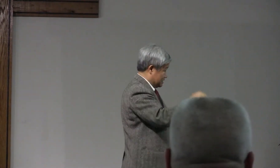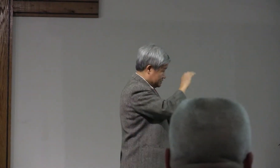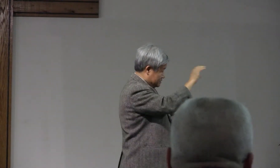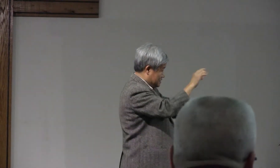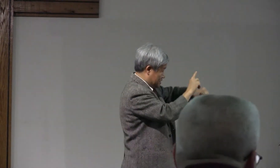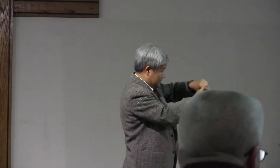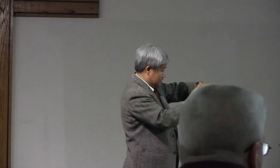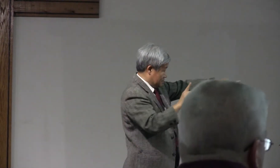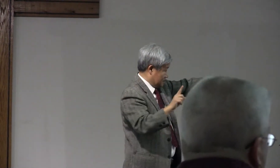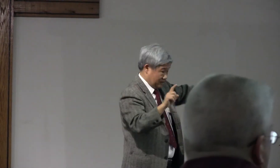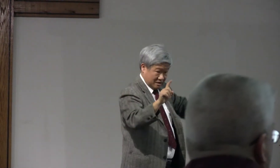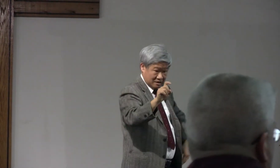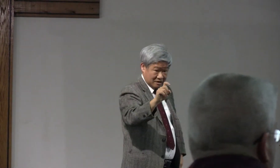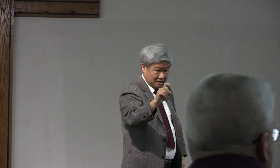You see the cross?